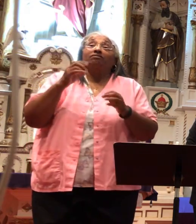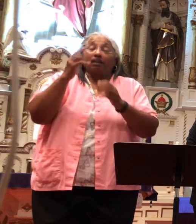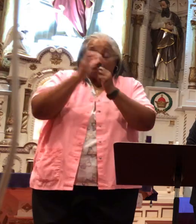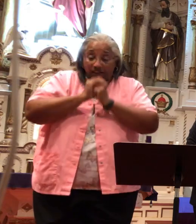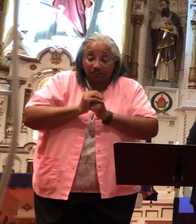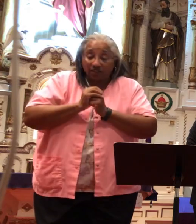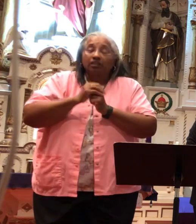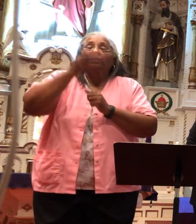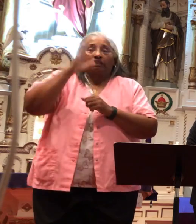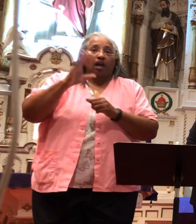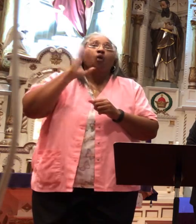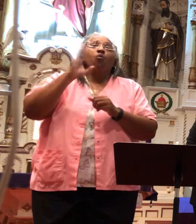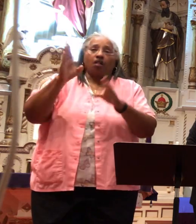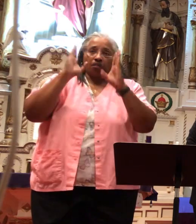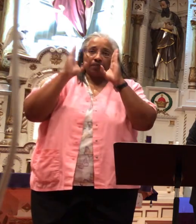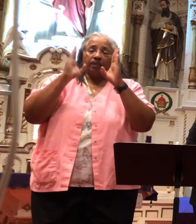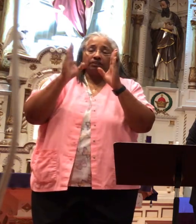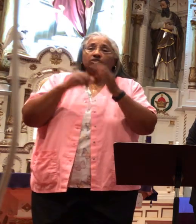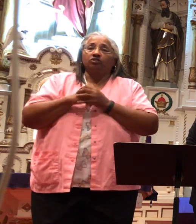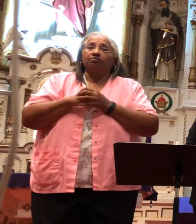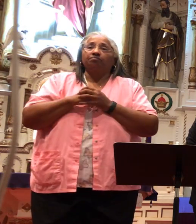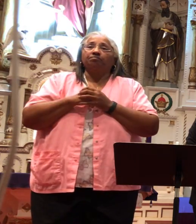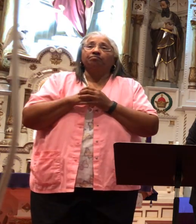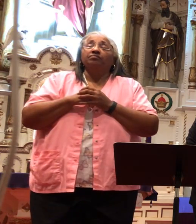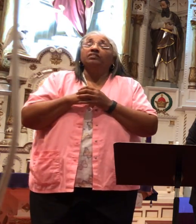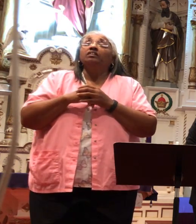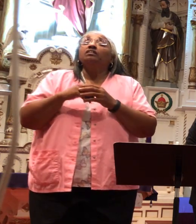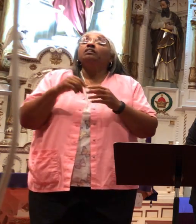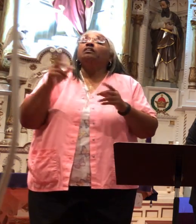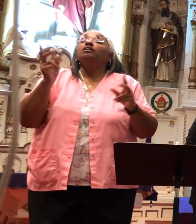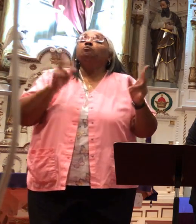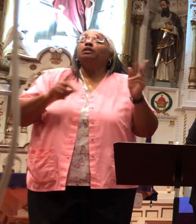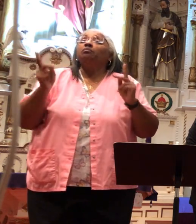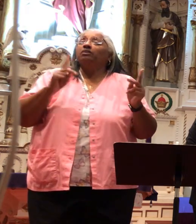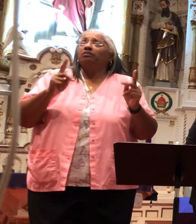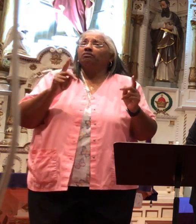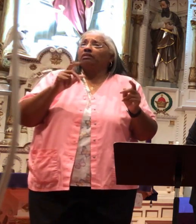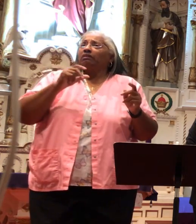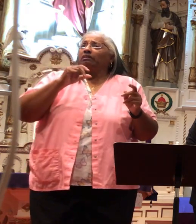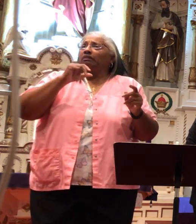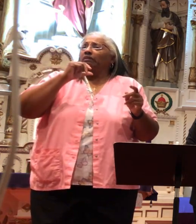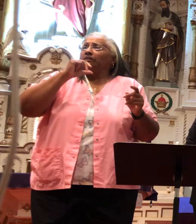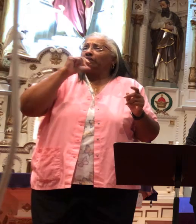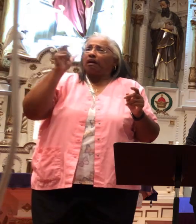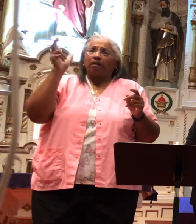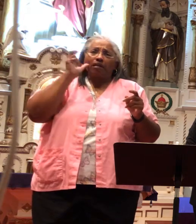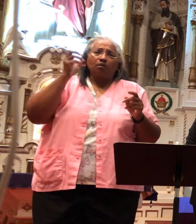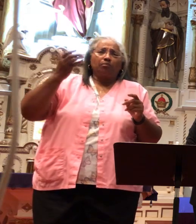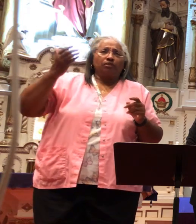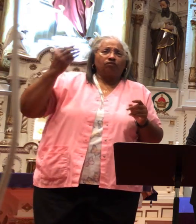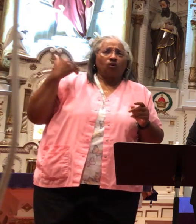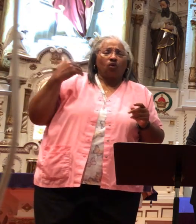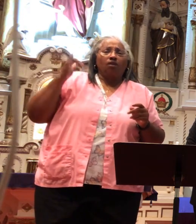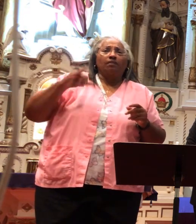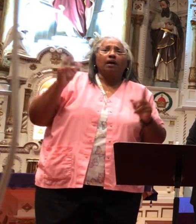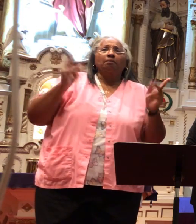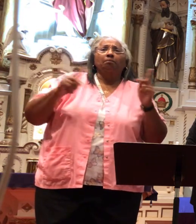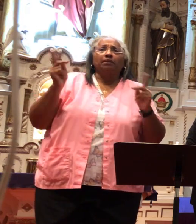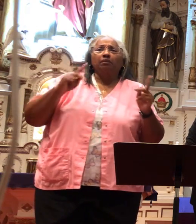him. It is unheard of that anyone ever opened the eyes of a person born